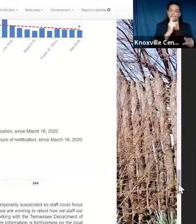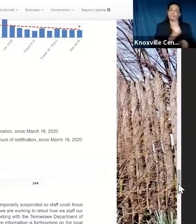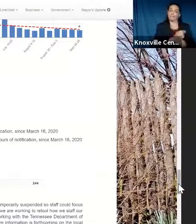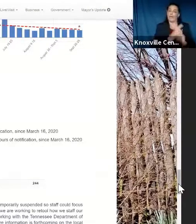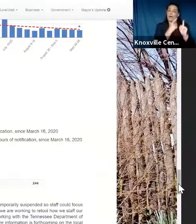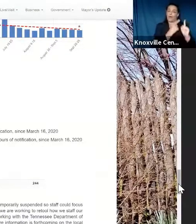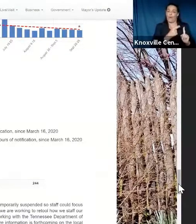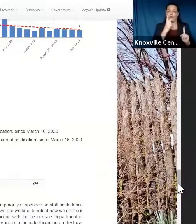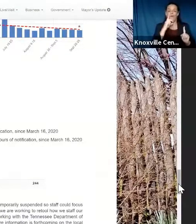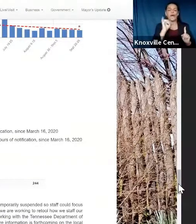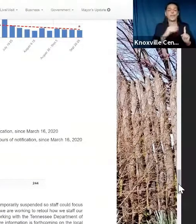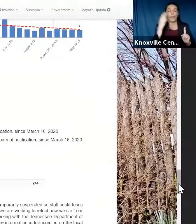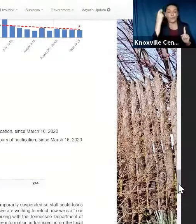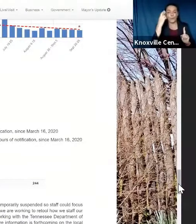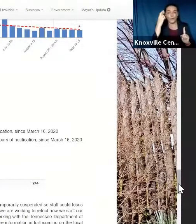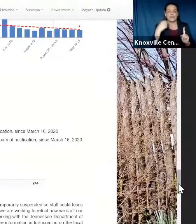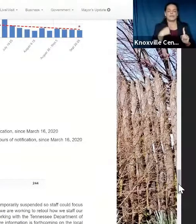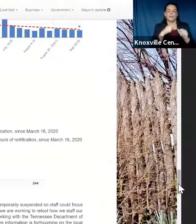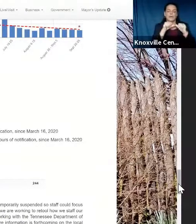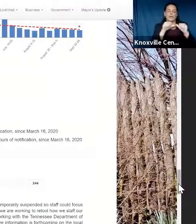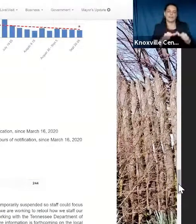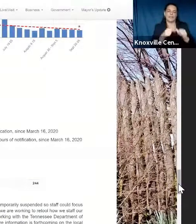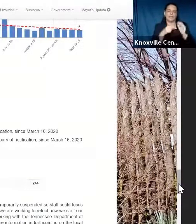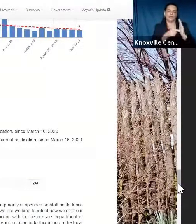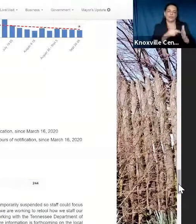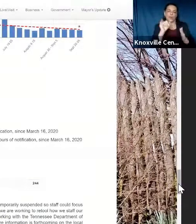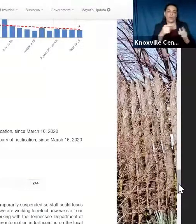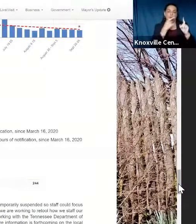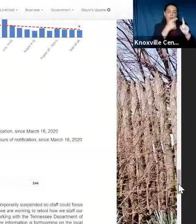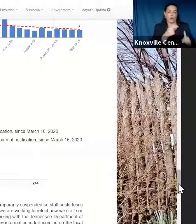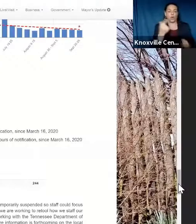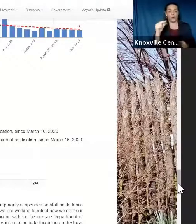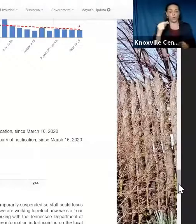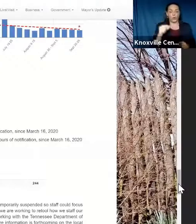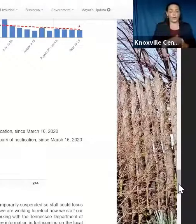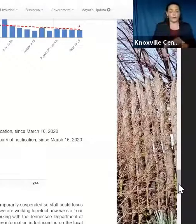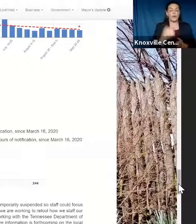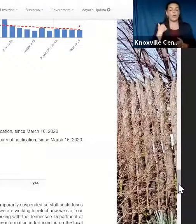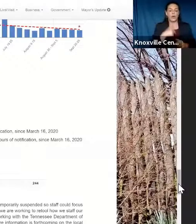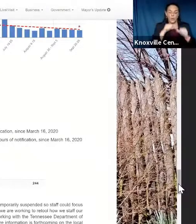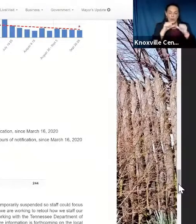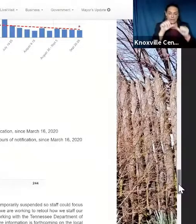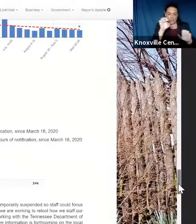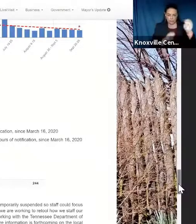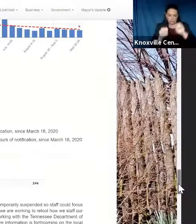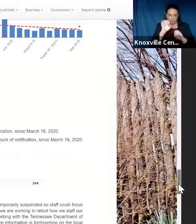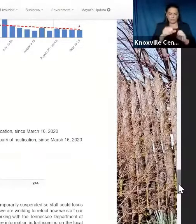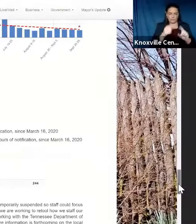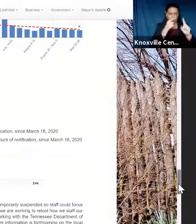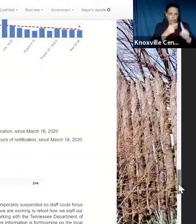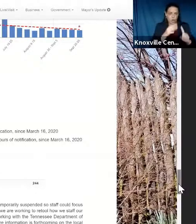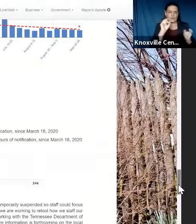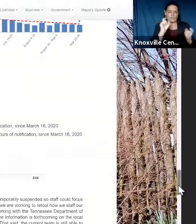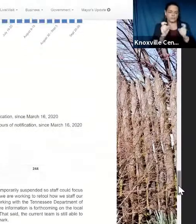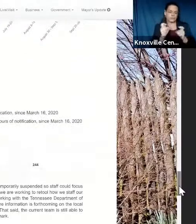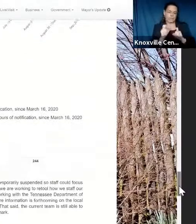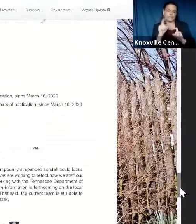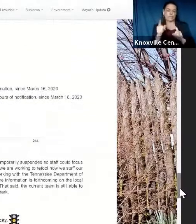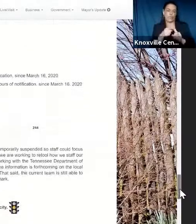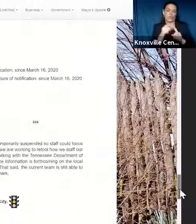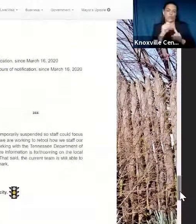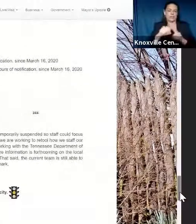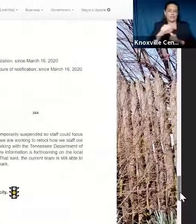our benchmark continues to be represented as green. We continue to evaluate this benchmark and make appropriate changes as the situation